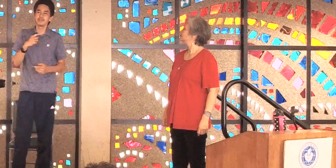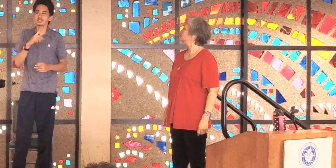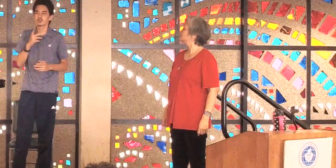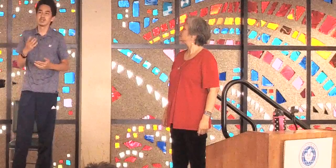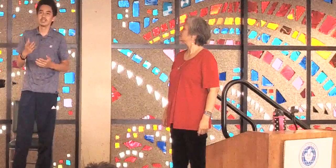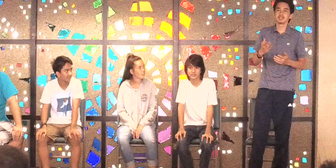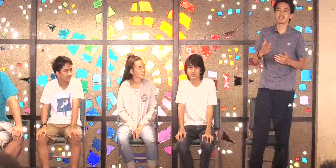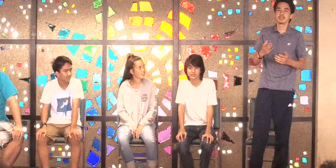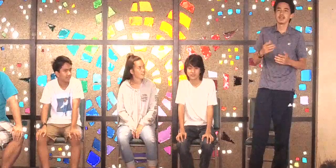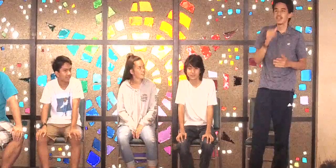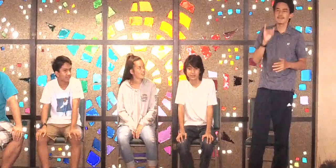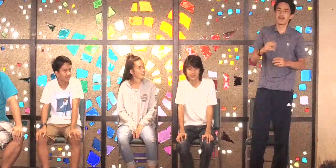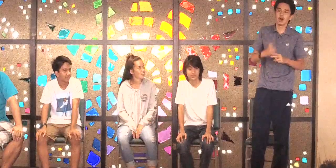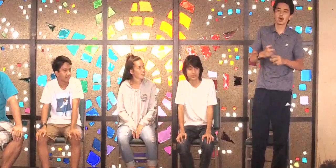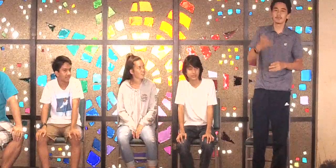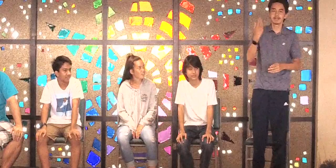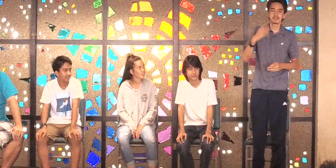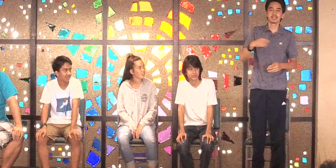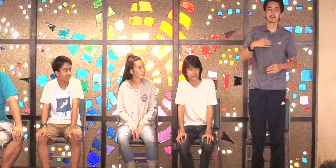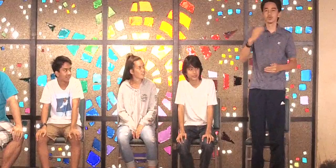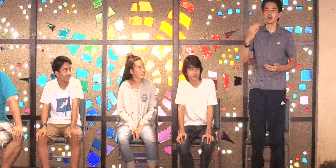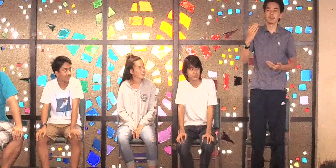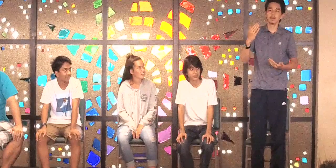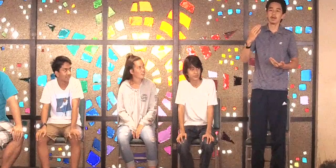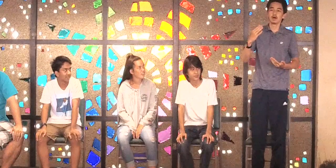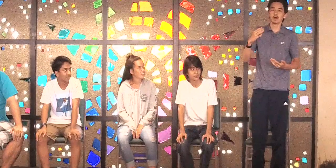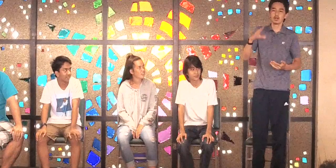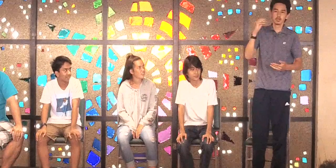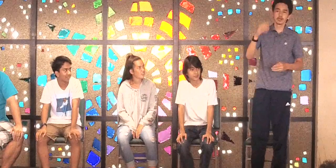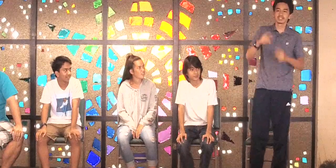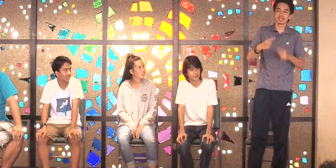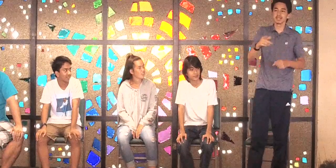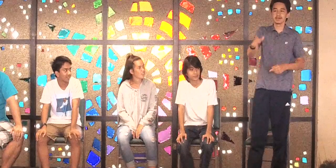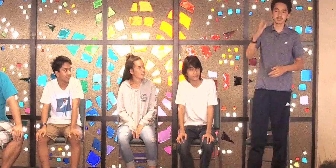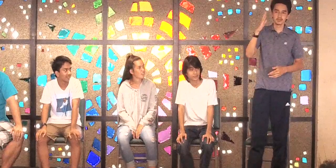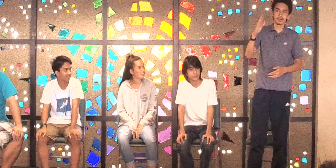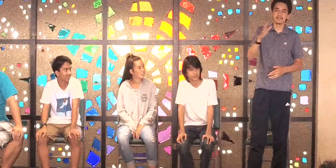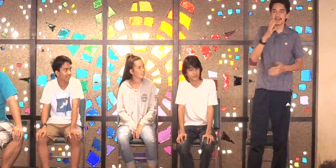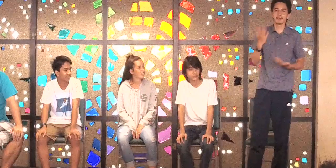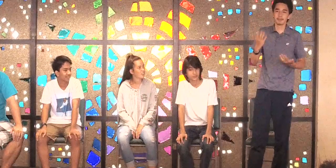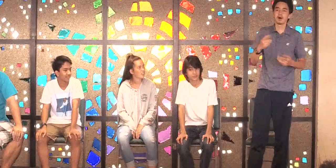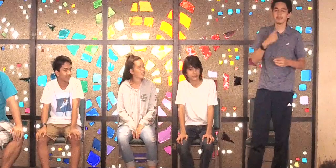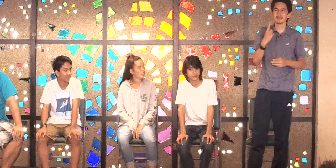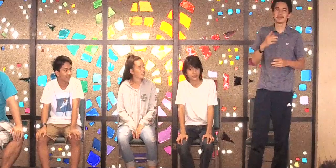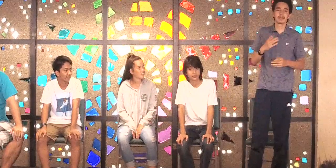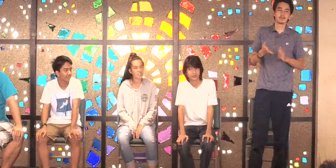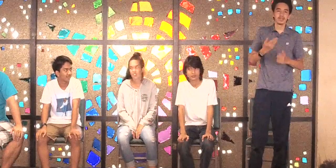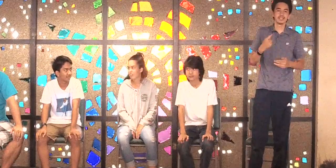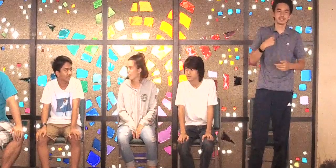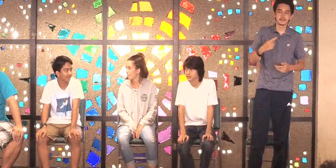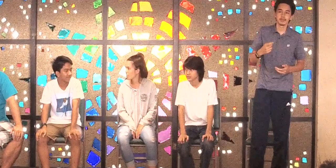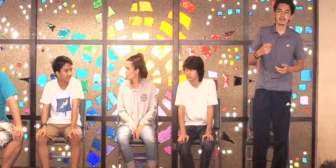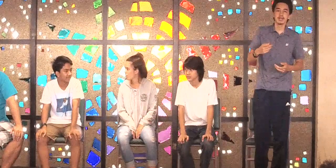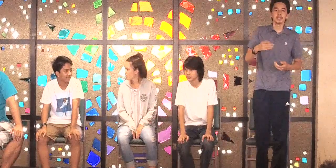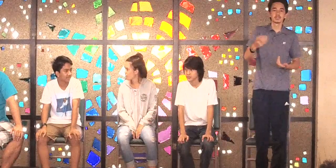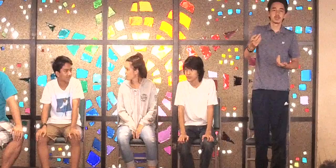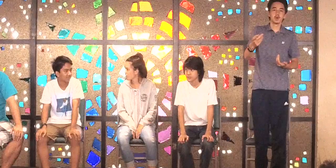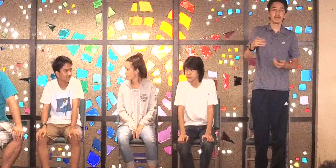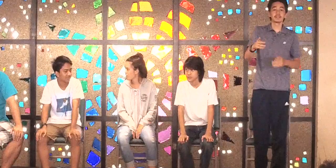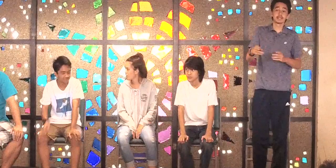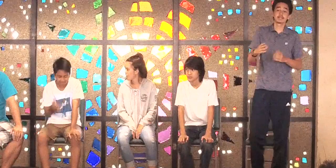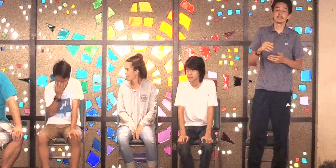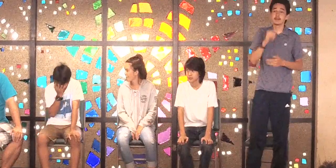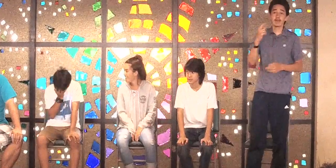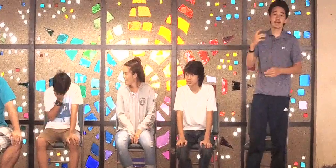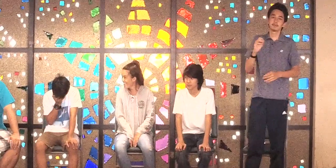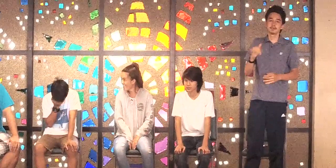Communication for me is really not that hard because I grew up learning sign language from my dad and my mom, and it came really easy for me. So,